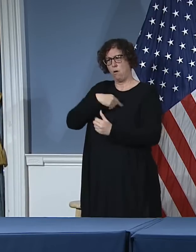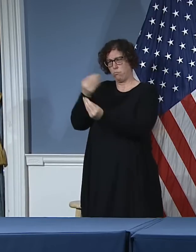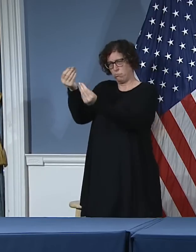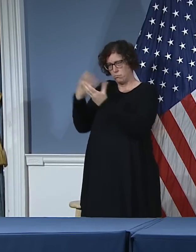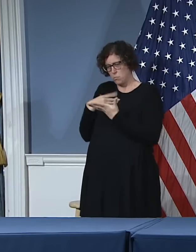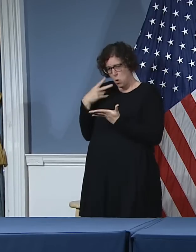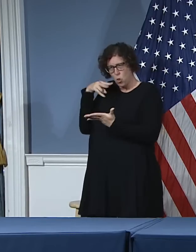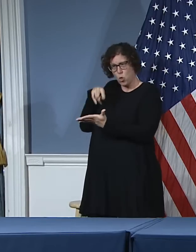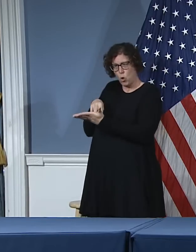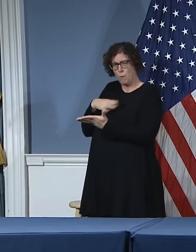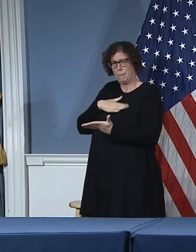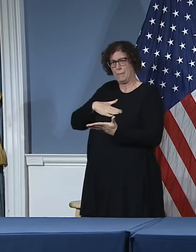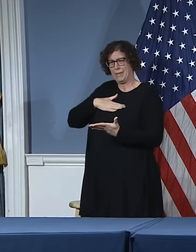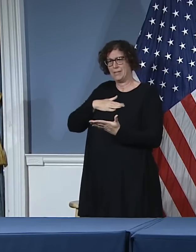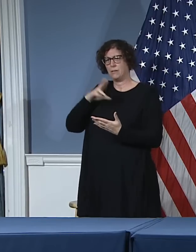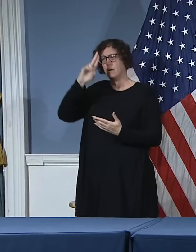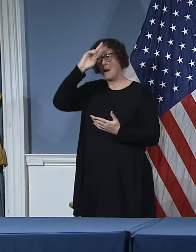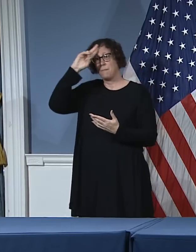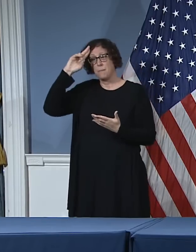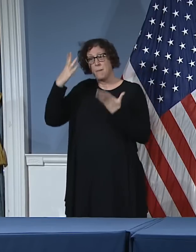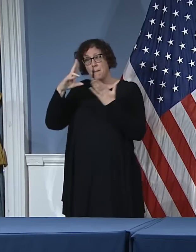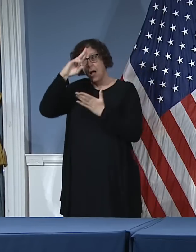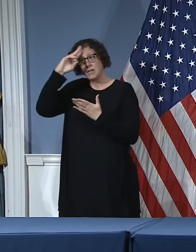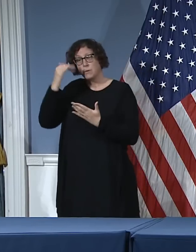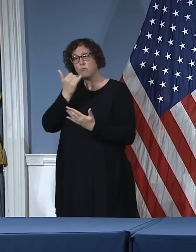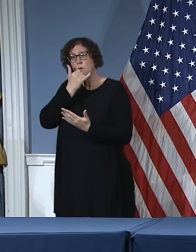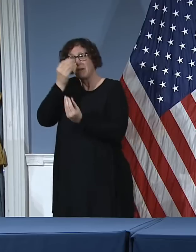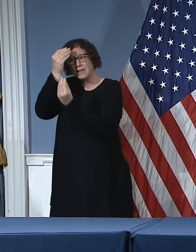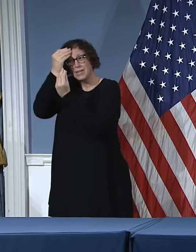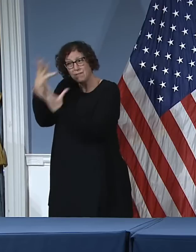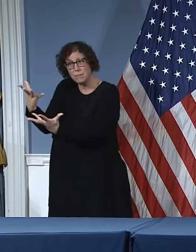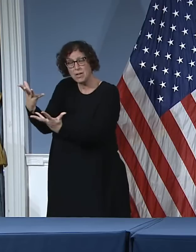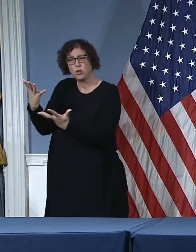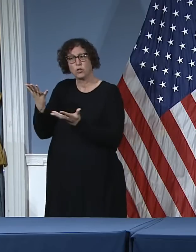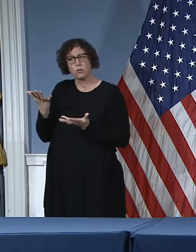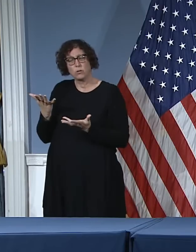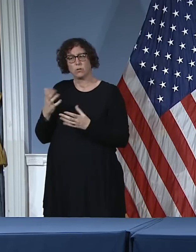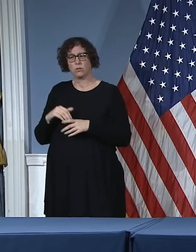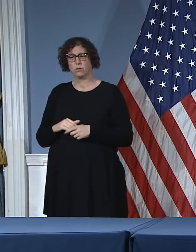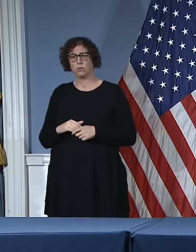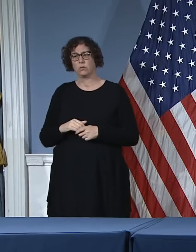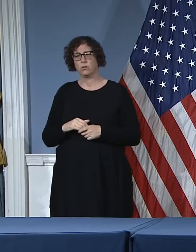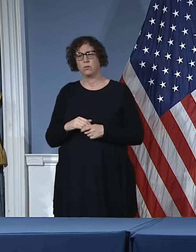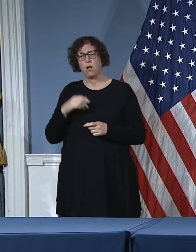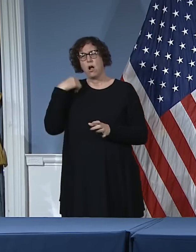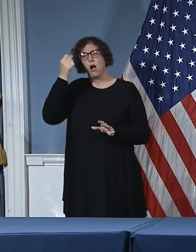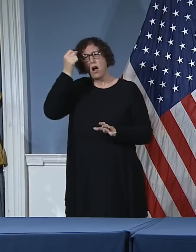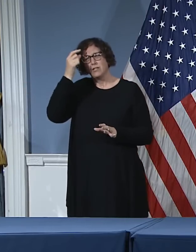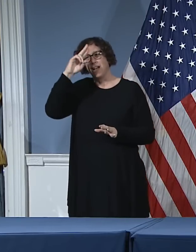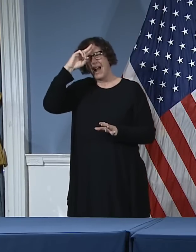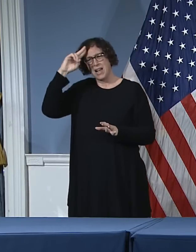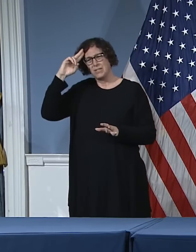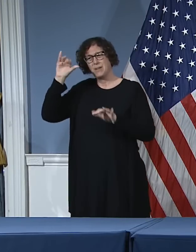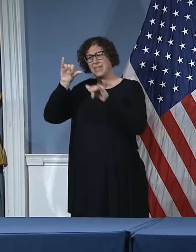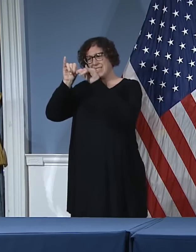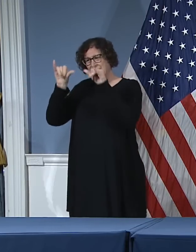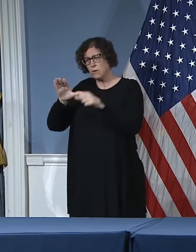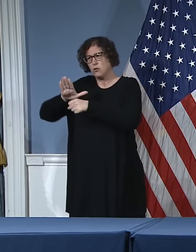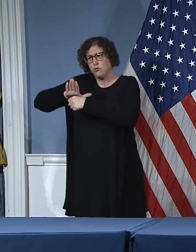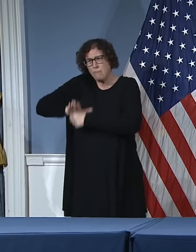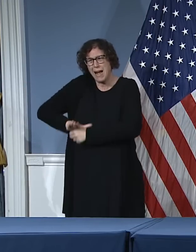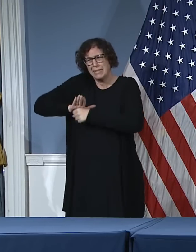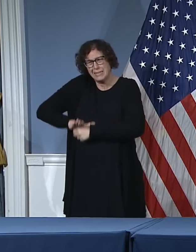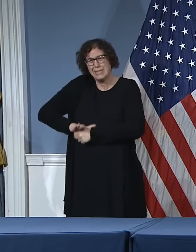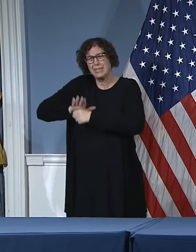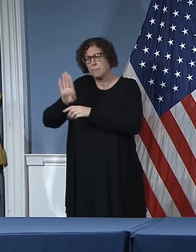know about it. There's definitely some real stress now on our public hospitals. I've been very blunt about the fact that the next